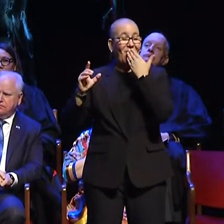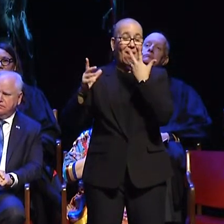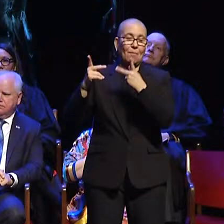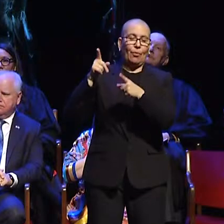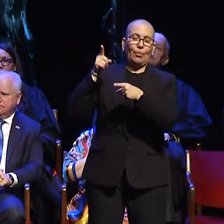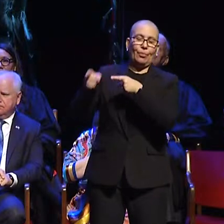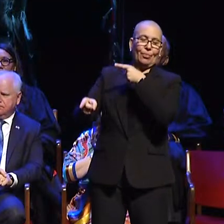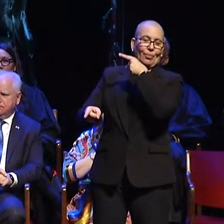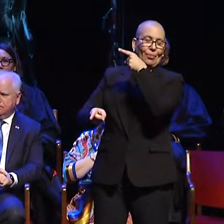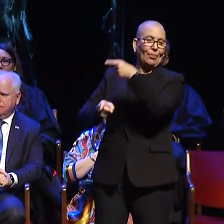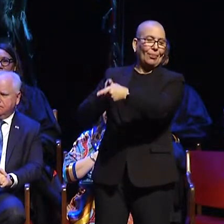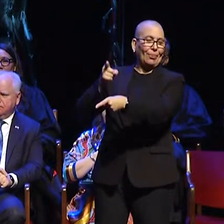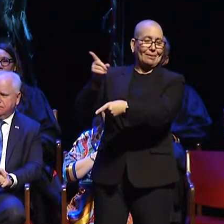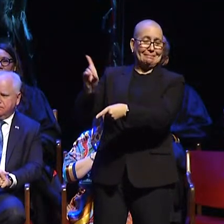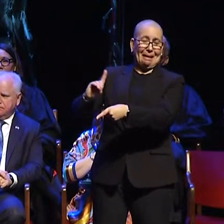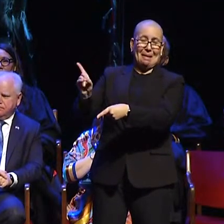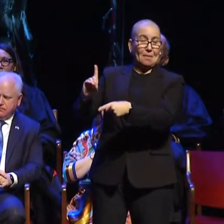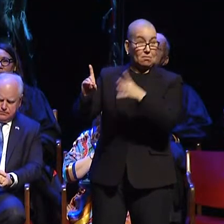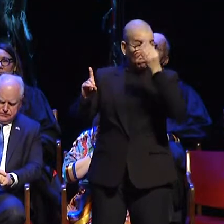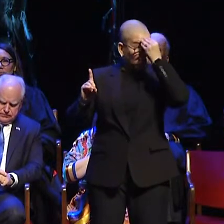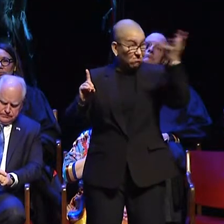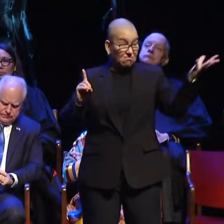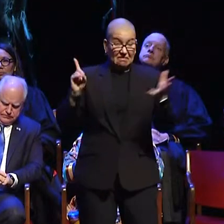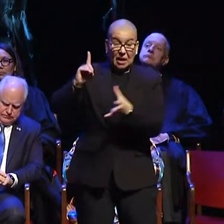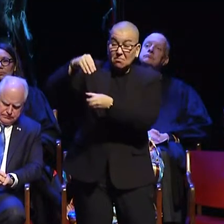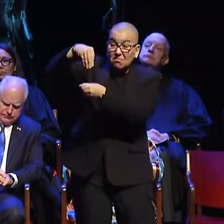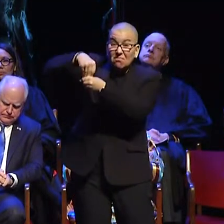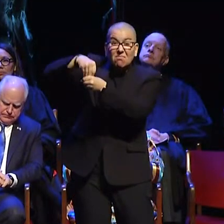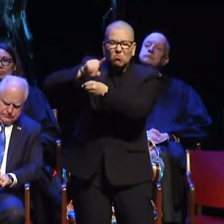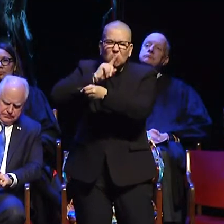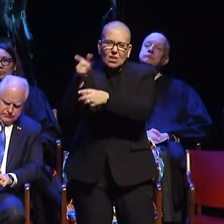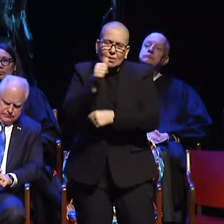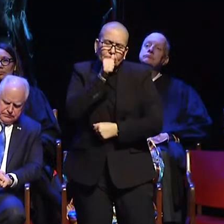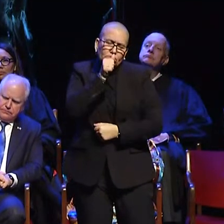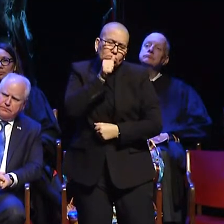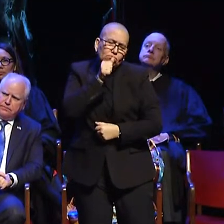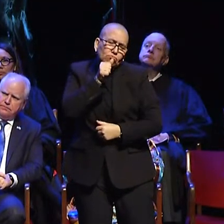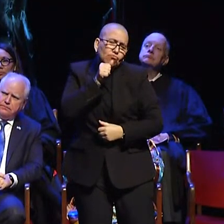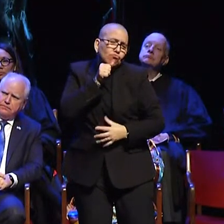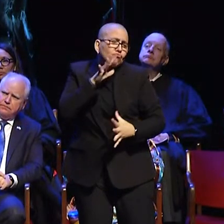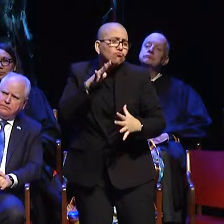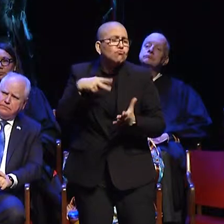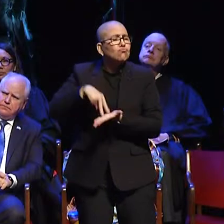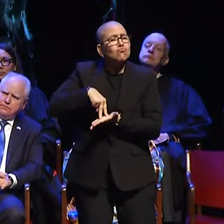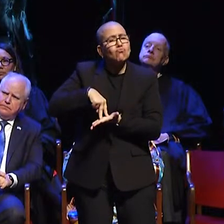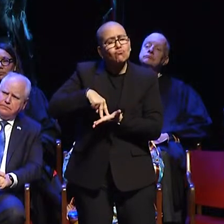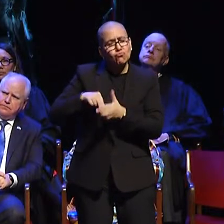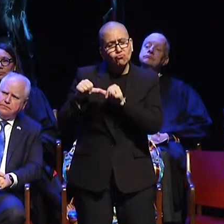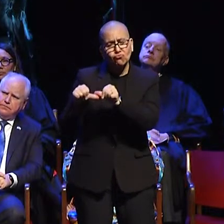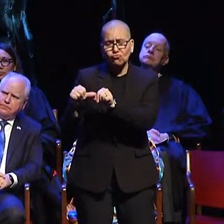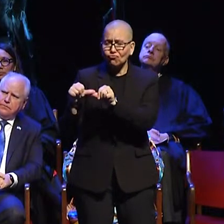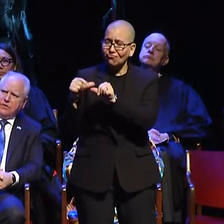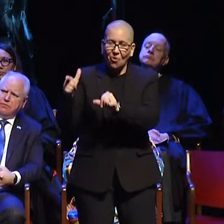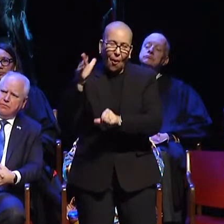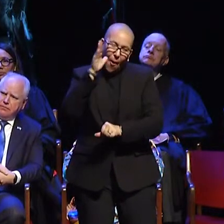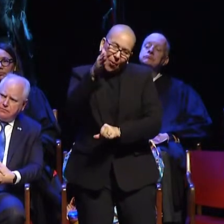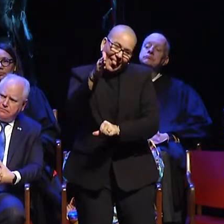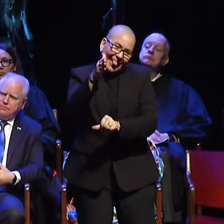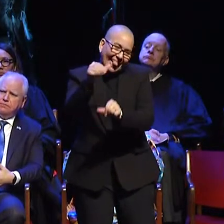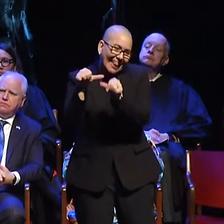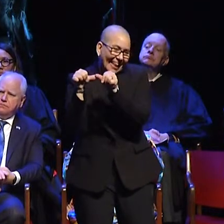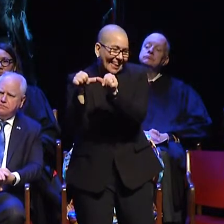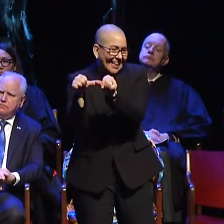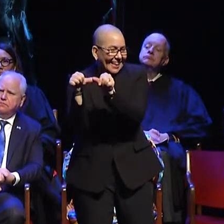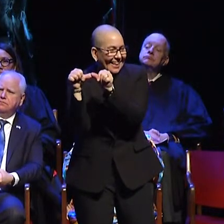democracy held. And democracy will continue to thrive in Minnesota if we don't take it for granted and